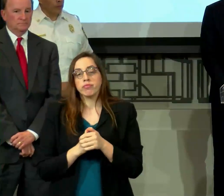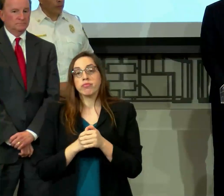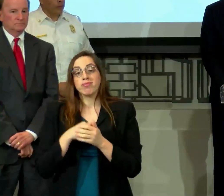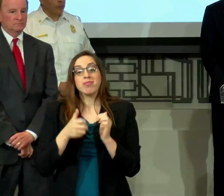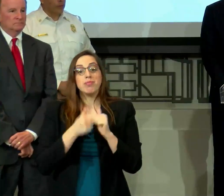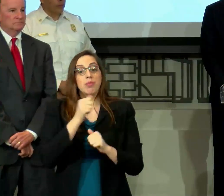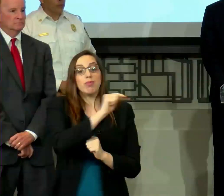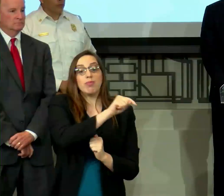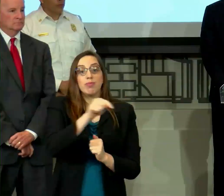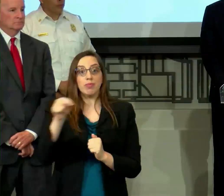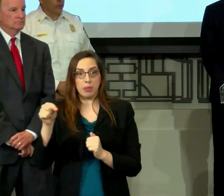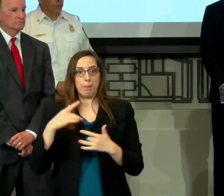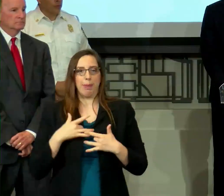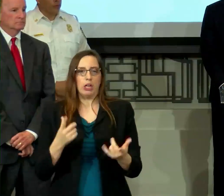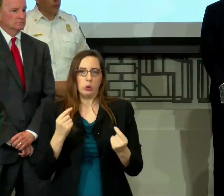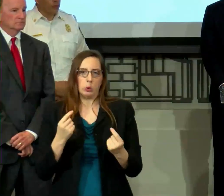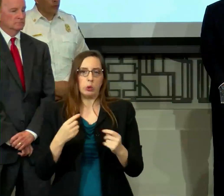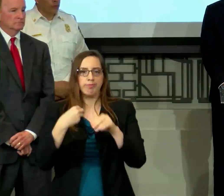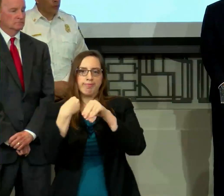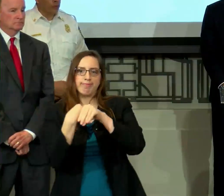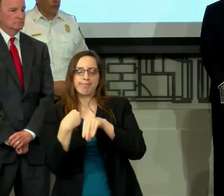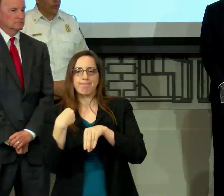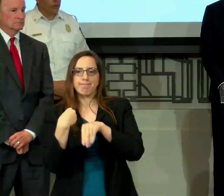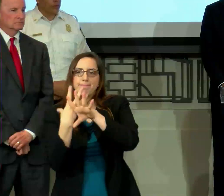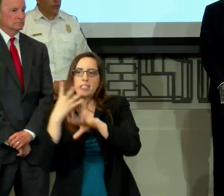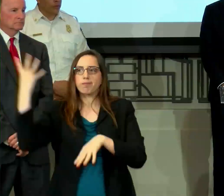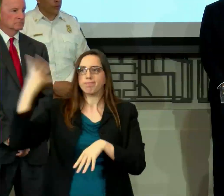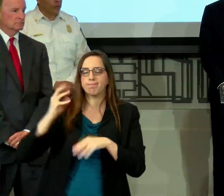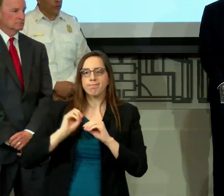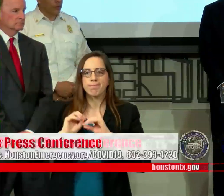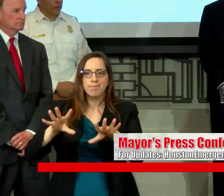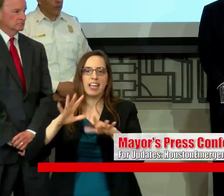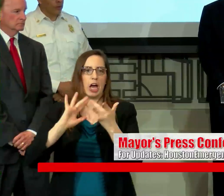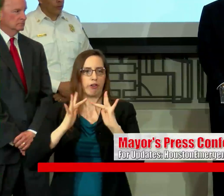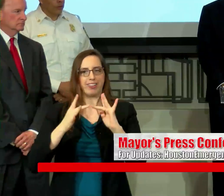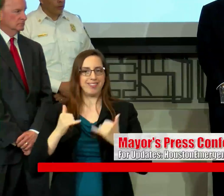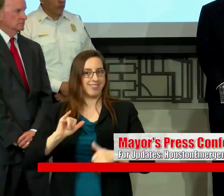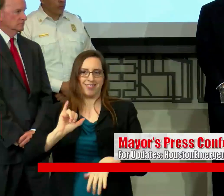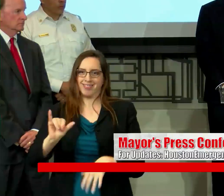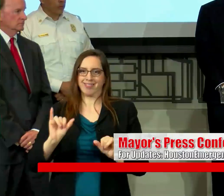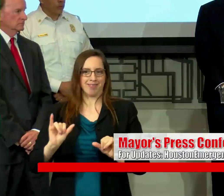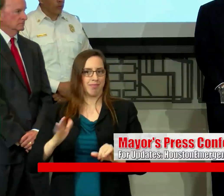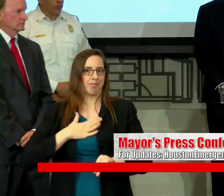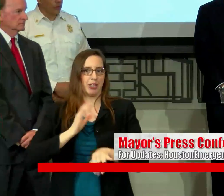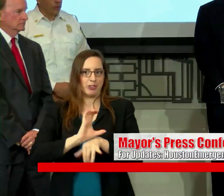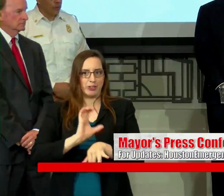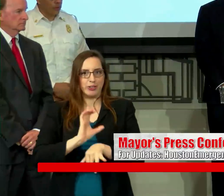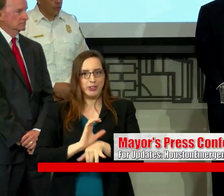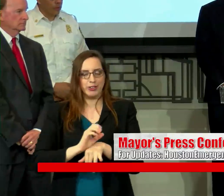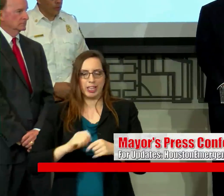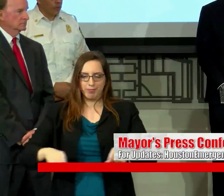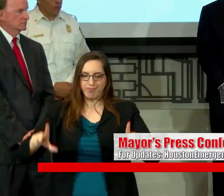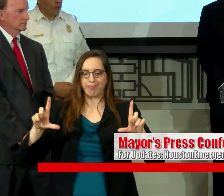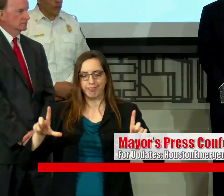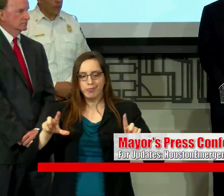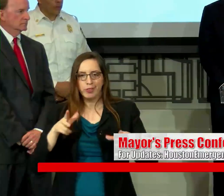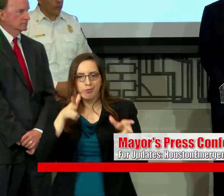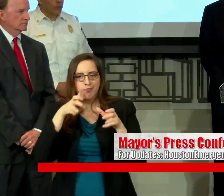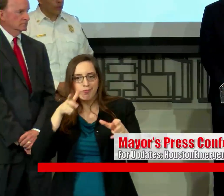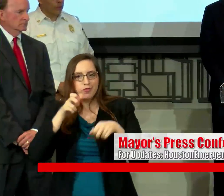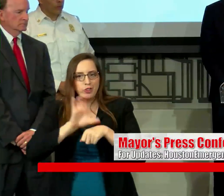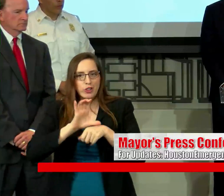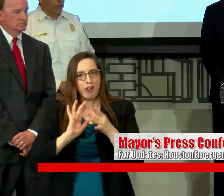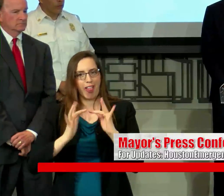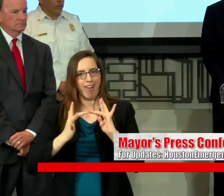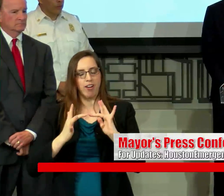Most of them have gone to online streaming, my church included, and I appreciate them, and I'm very grateful to them.